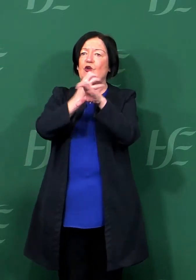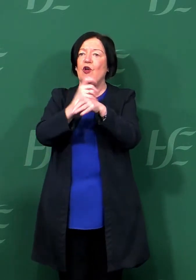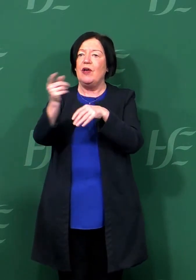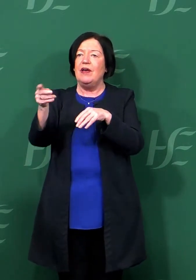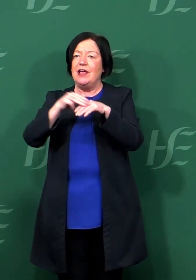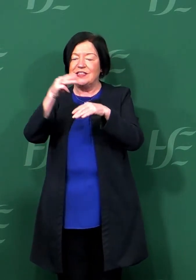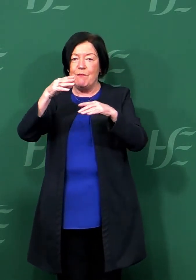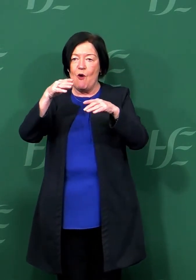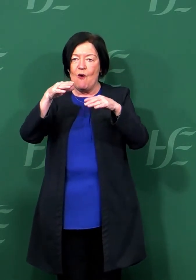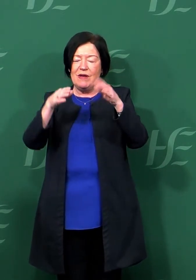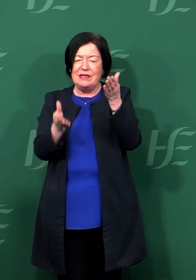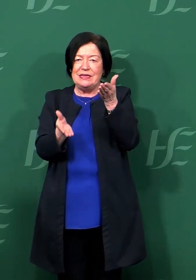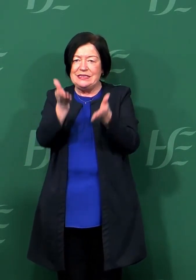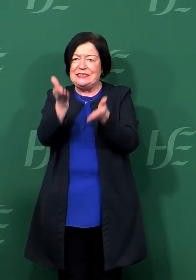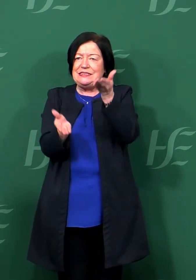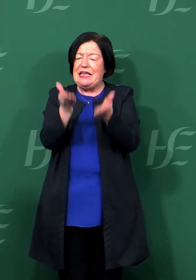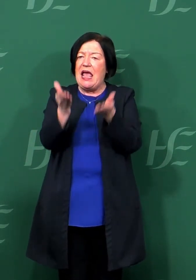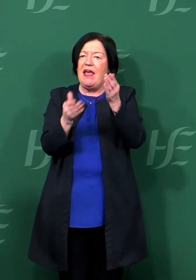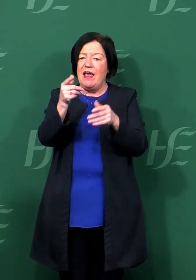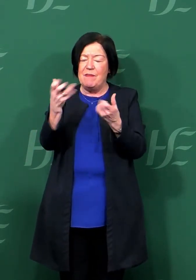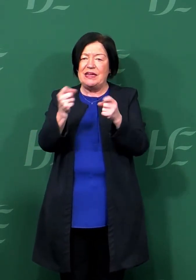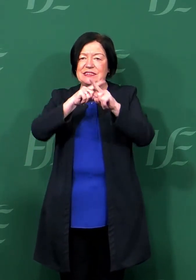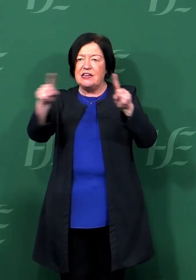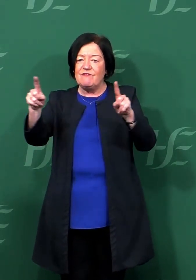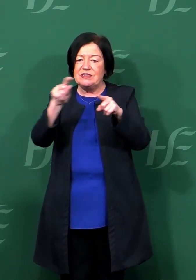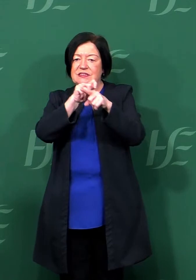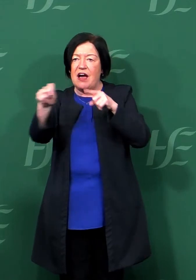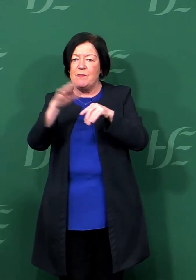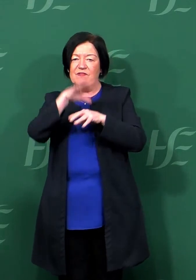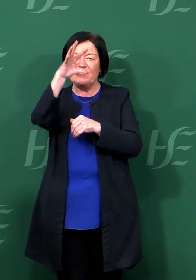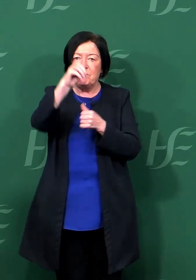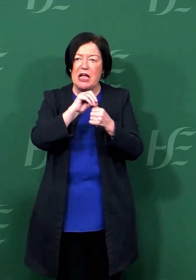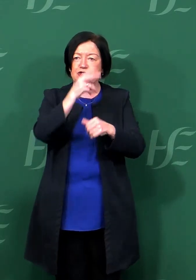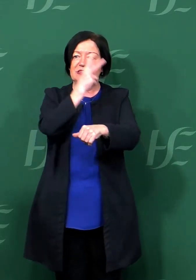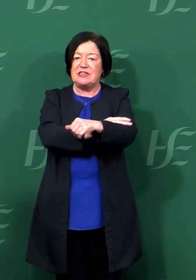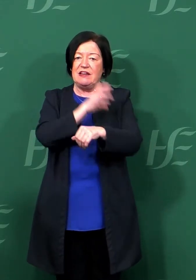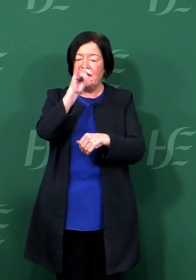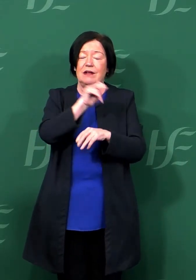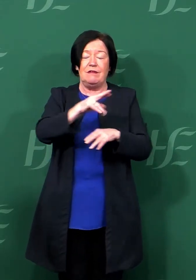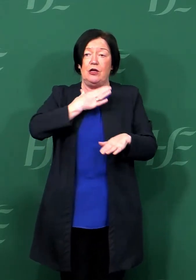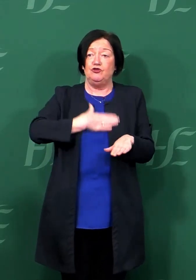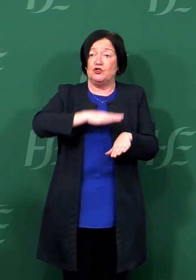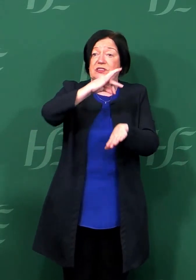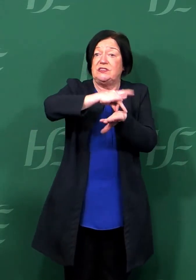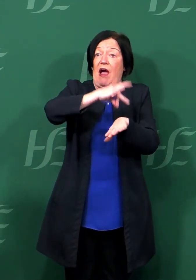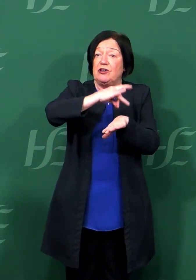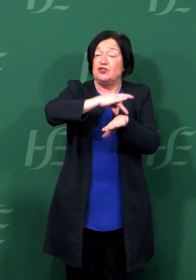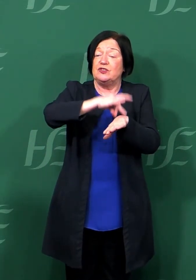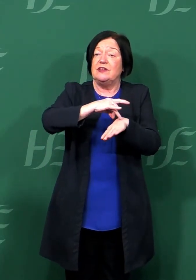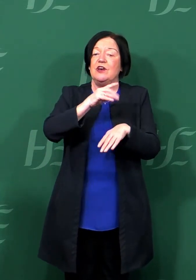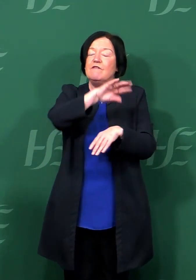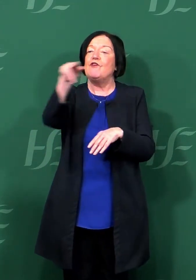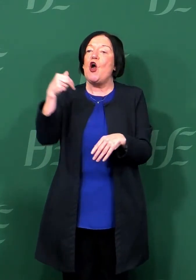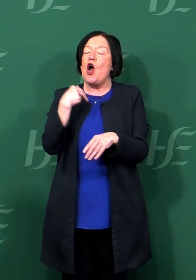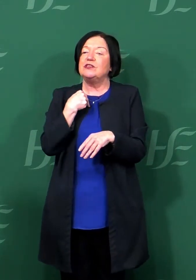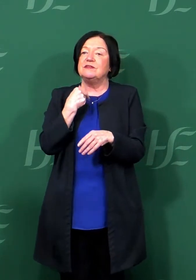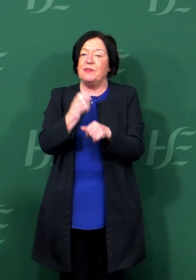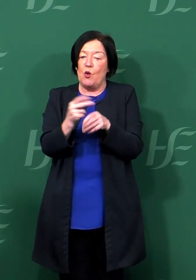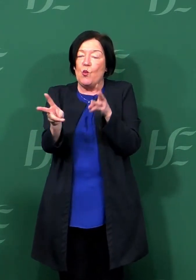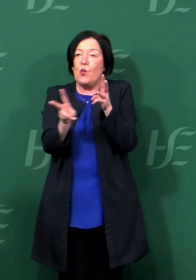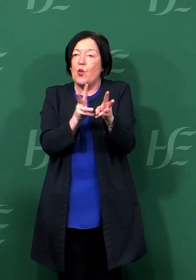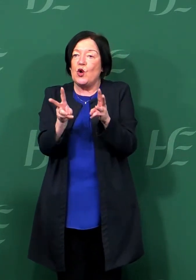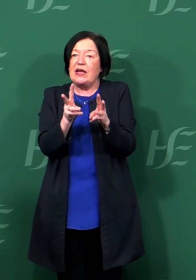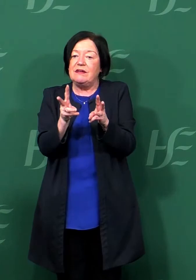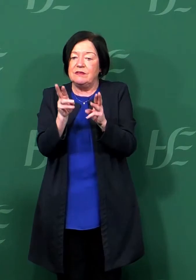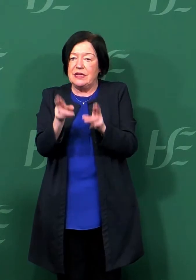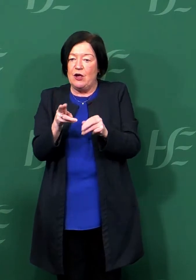much more even, and we have many different types of specialist staff working in CAMHS, not just doctors. So for us, it's really about working in the